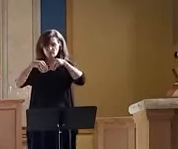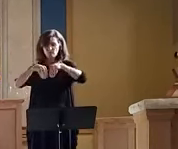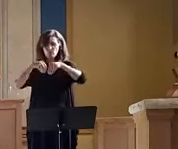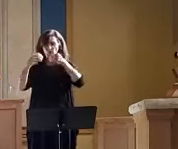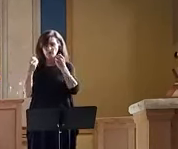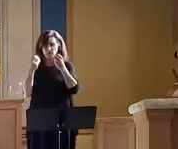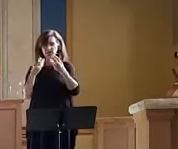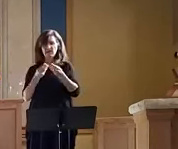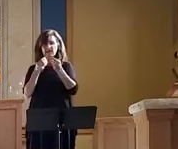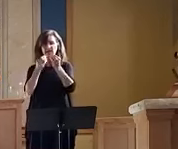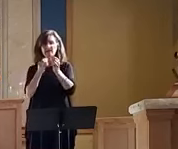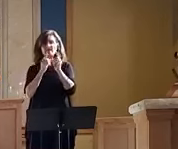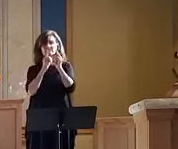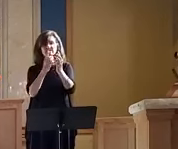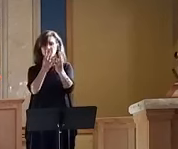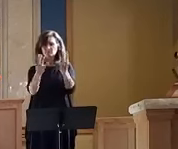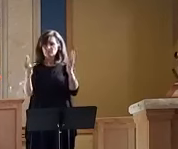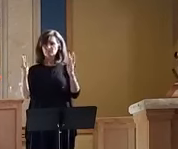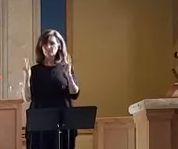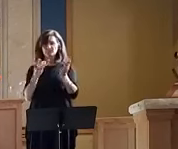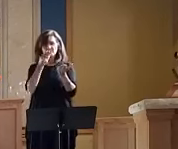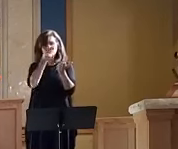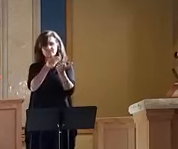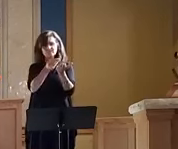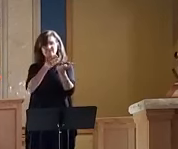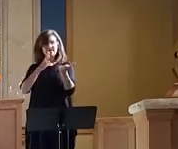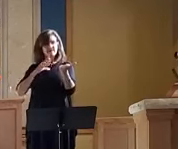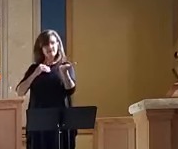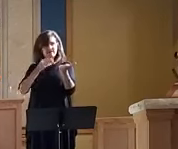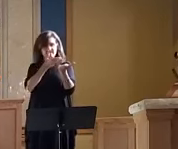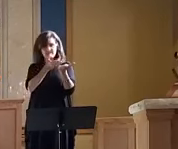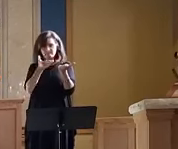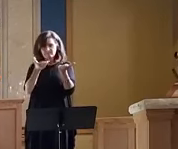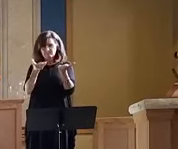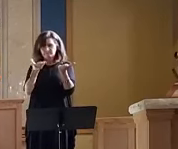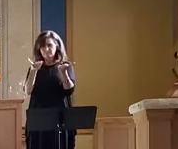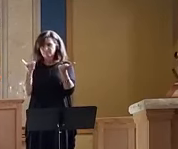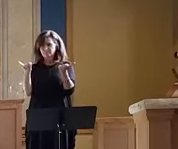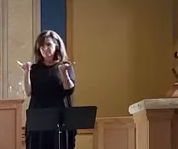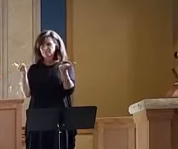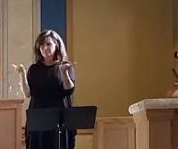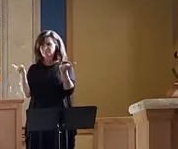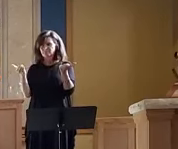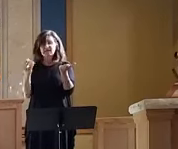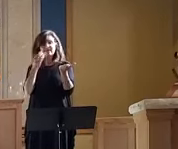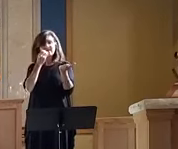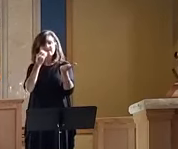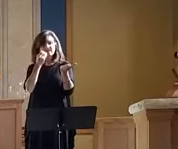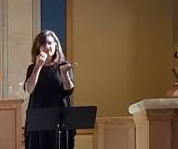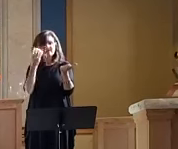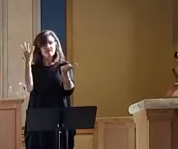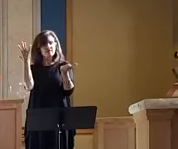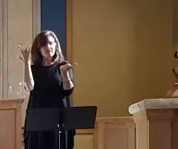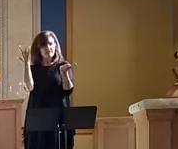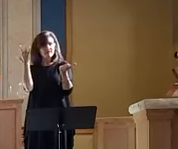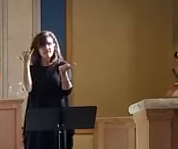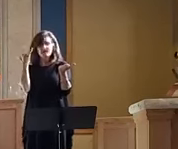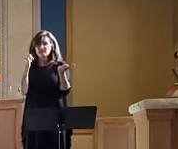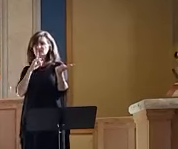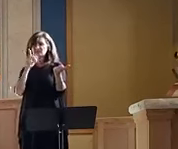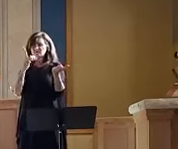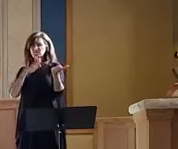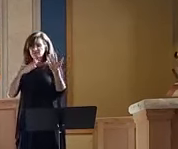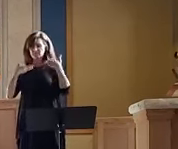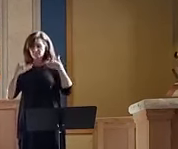bread, and gave it to his disciples, saying, "Take this, all of you, and eat of it. For this is